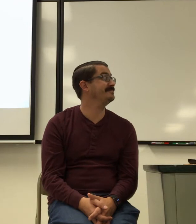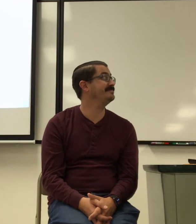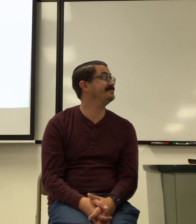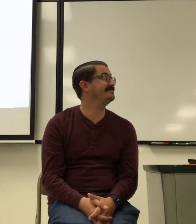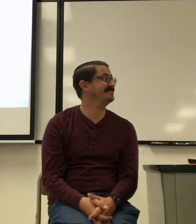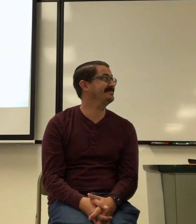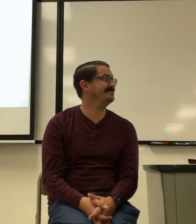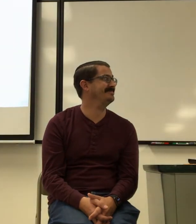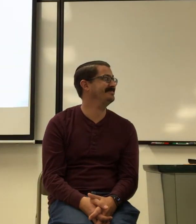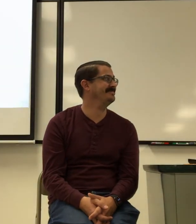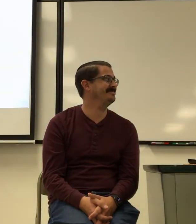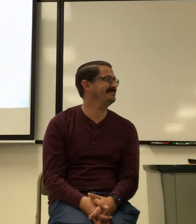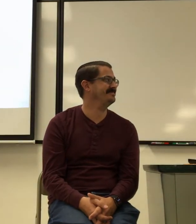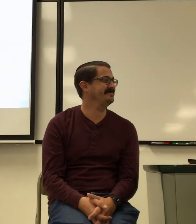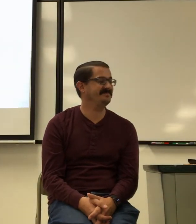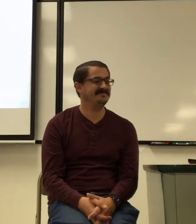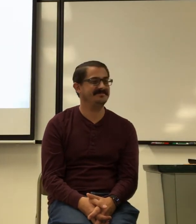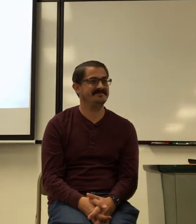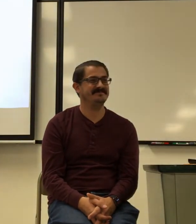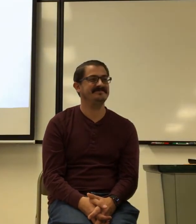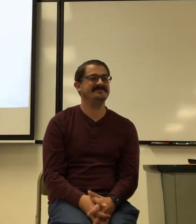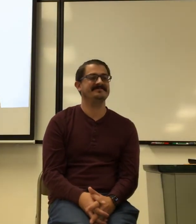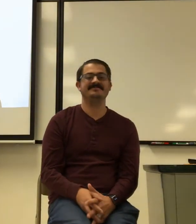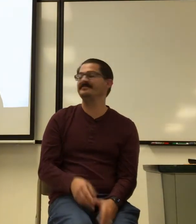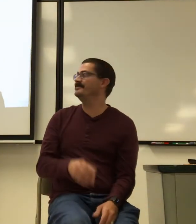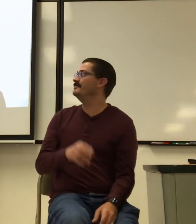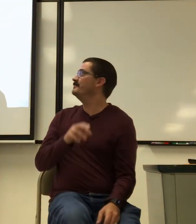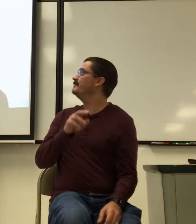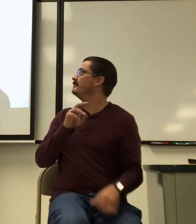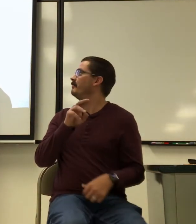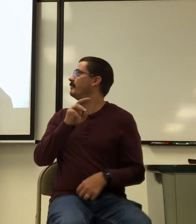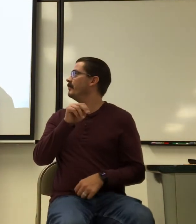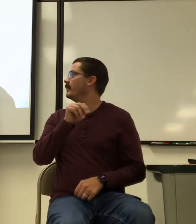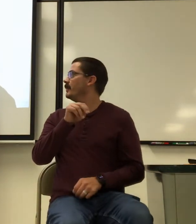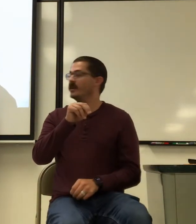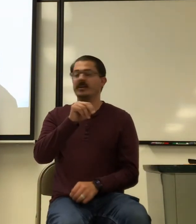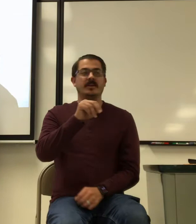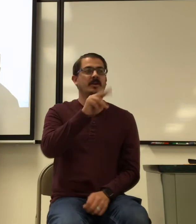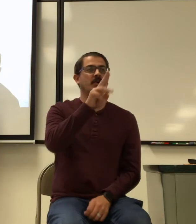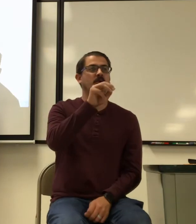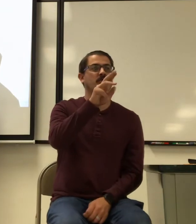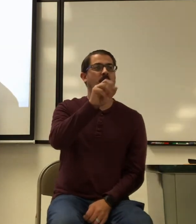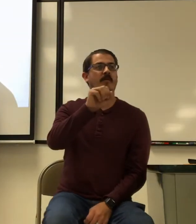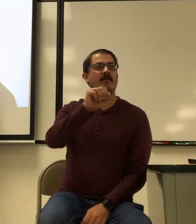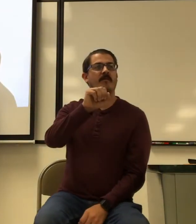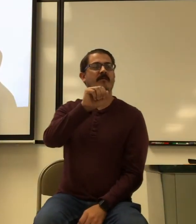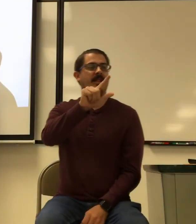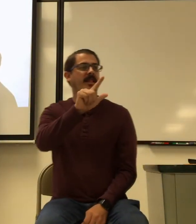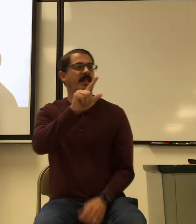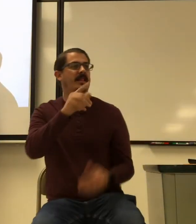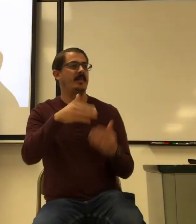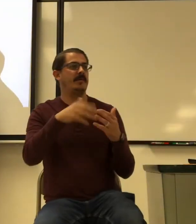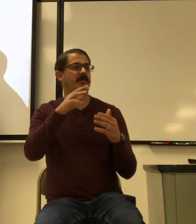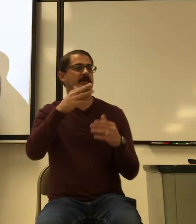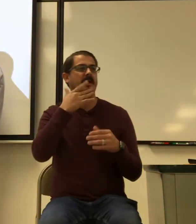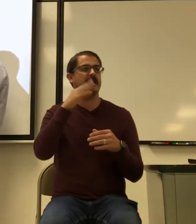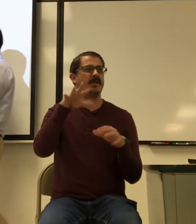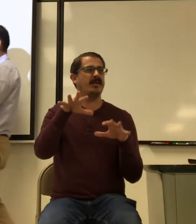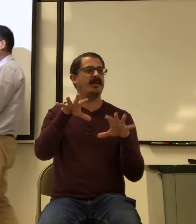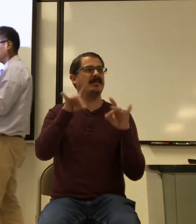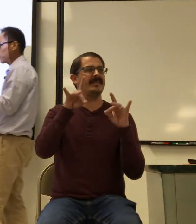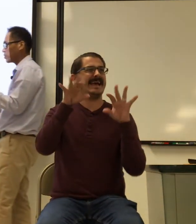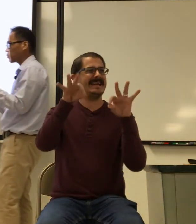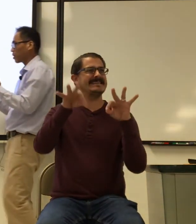I said purple, light, pale lilac. I'm copying it from a book. Whatever you think that is. They take up that kind of stain, that